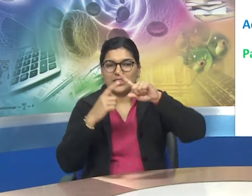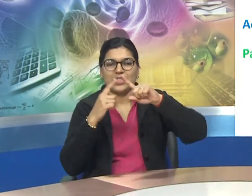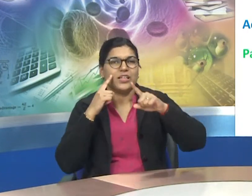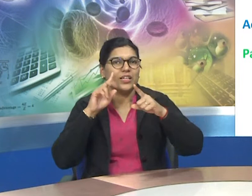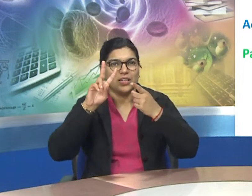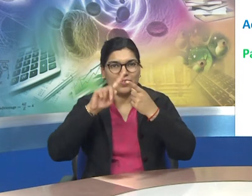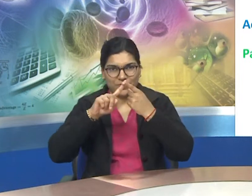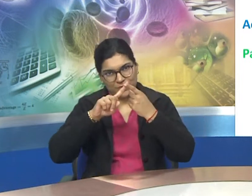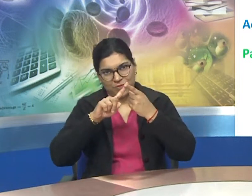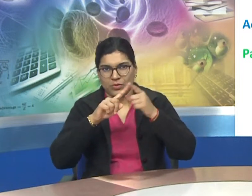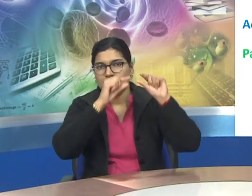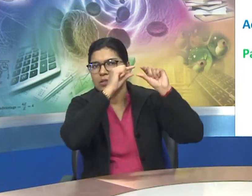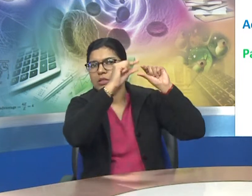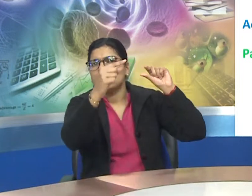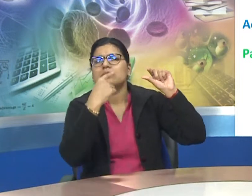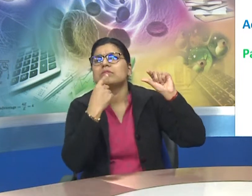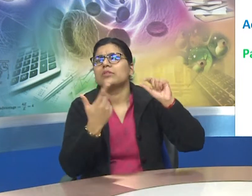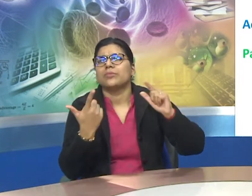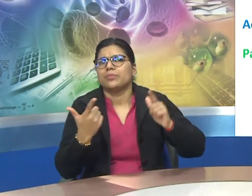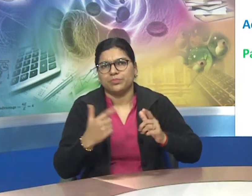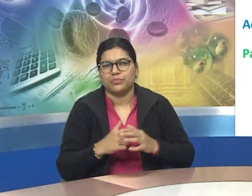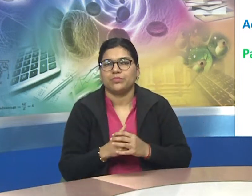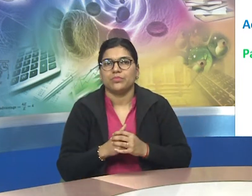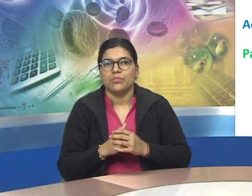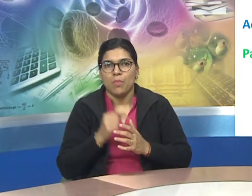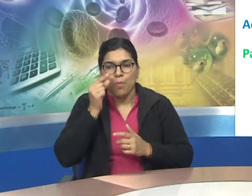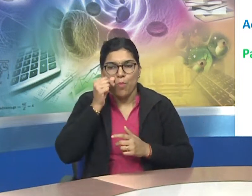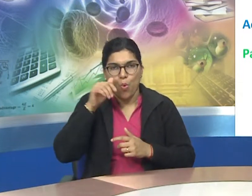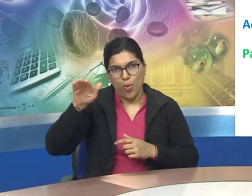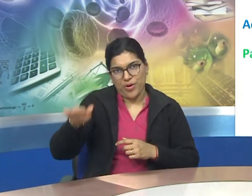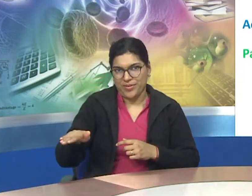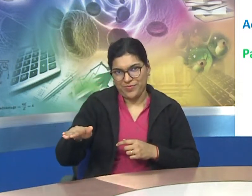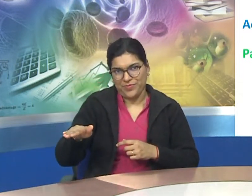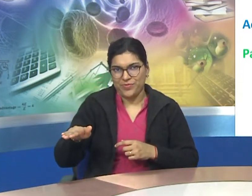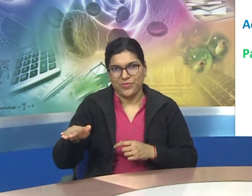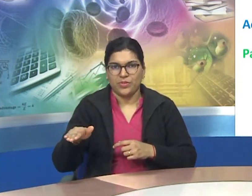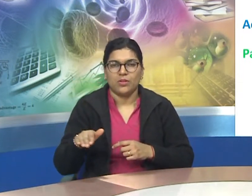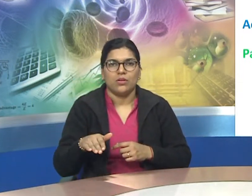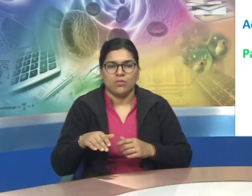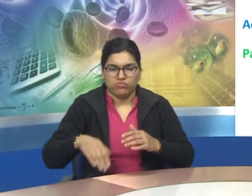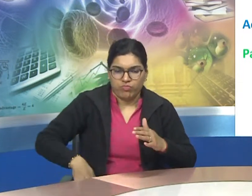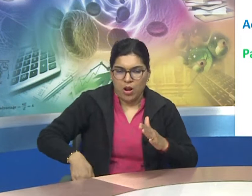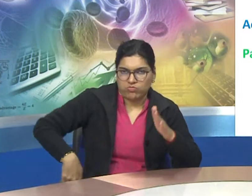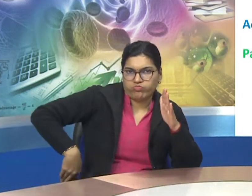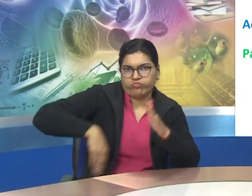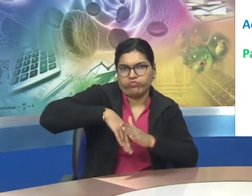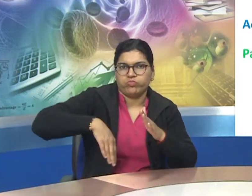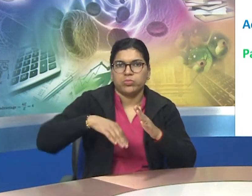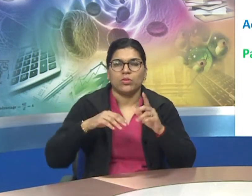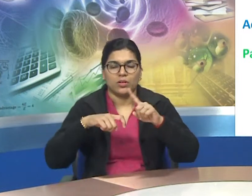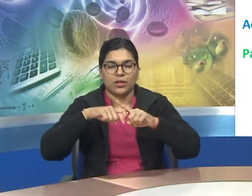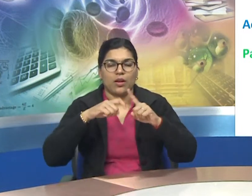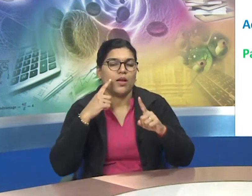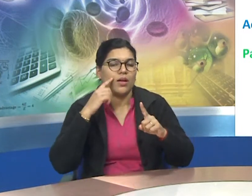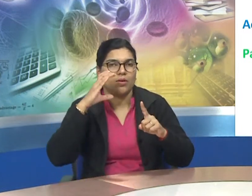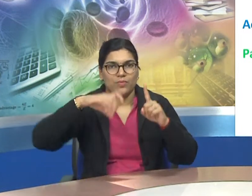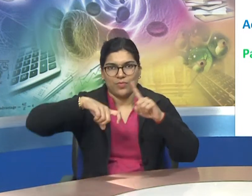See the sentence in blue, that is active. The statement is the boy kicks the